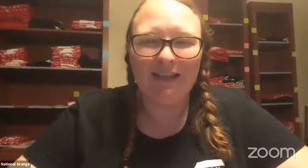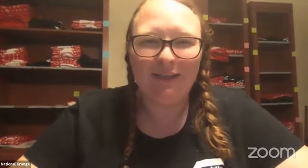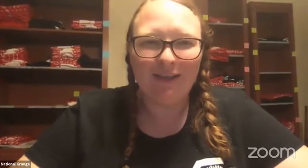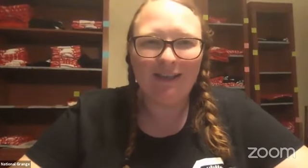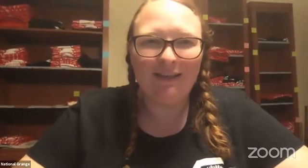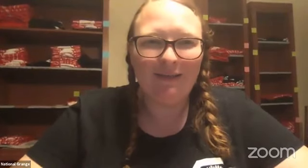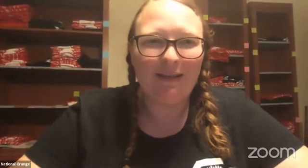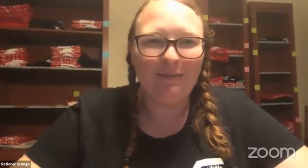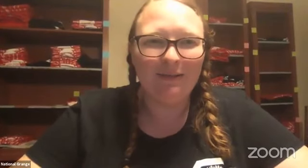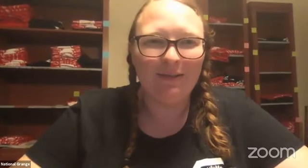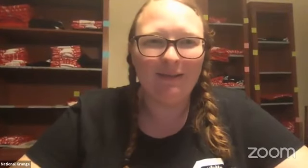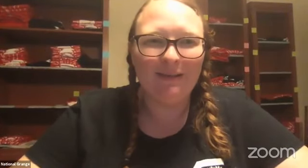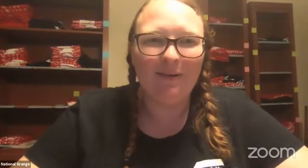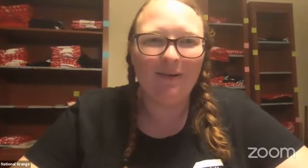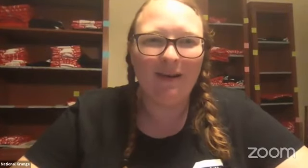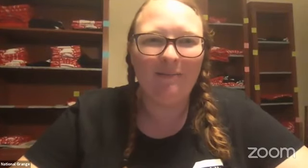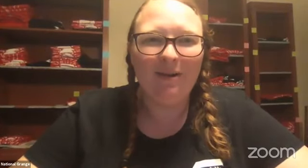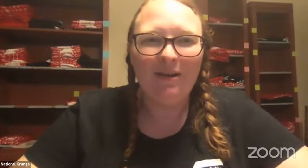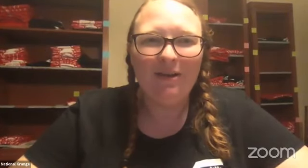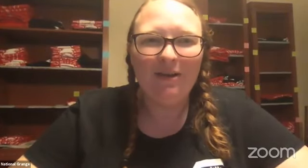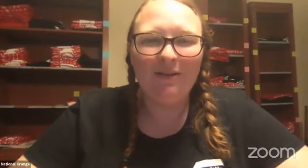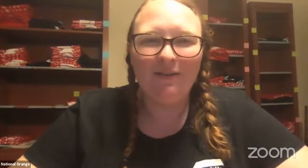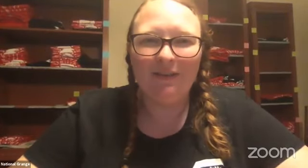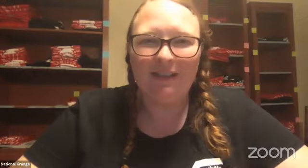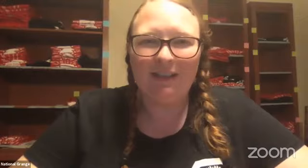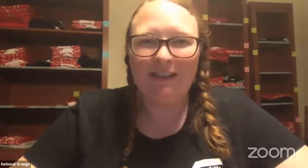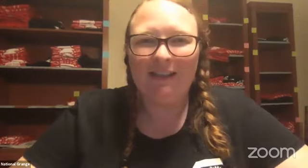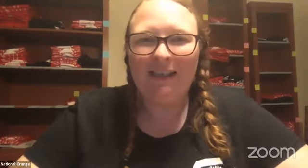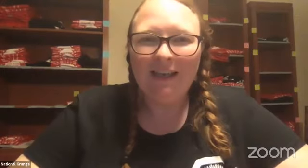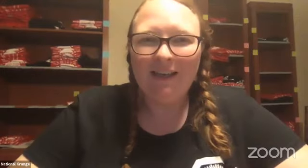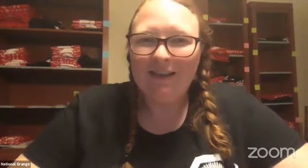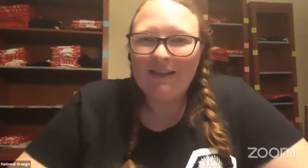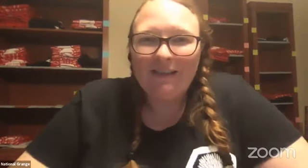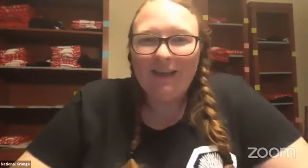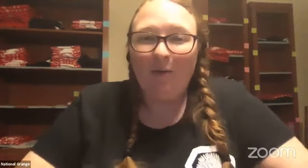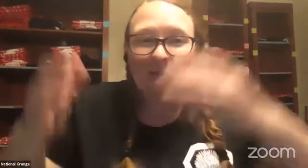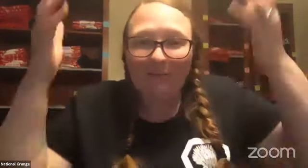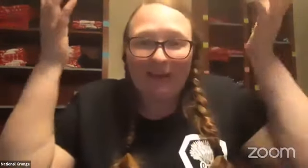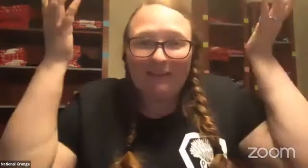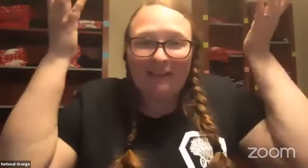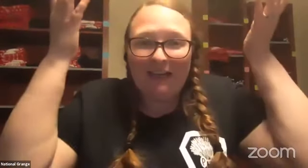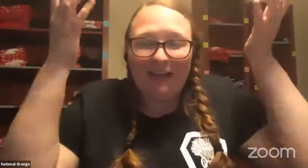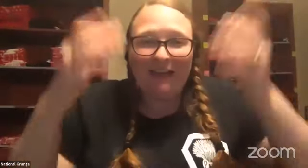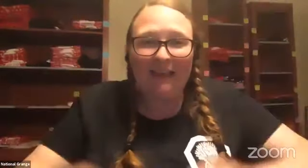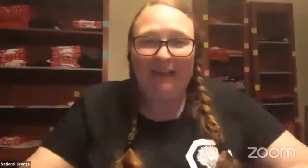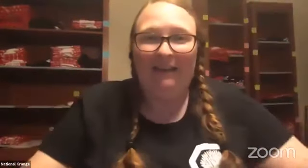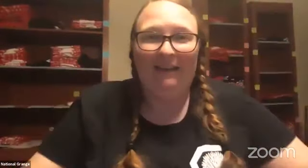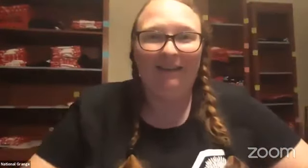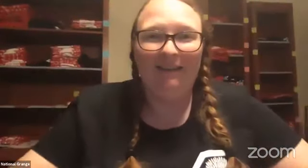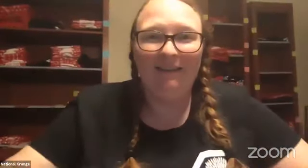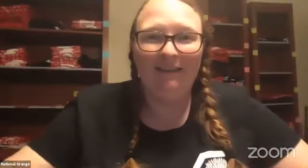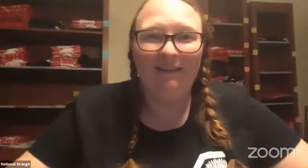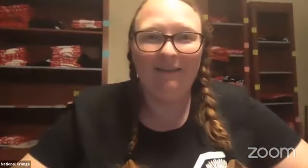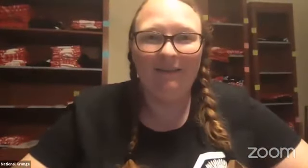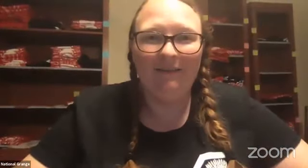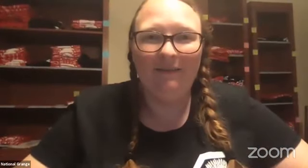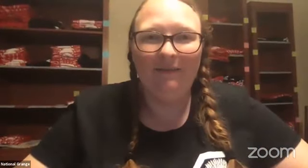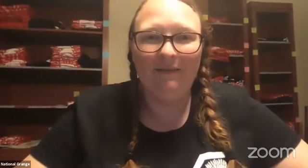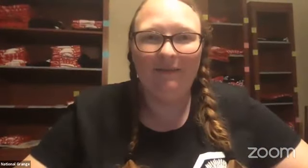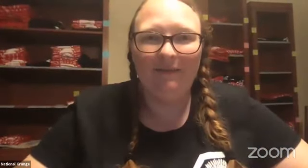Lecturer. And so I will turn this program over to her. Chris, welcome back to Date Night In. Hey, there we